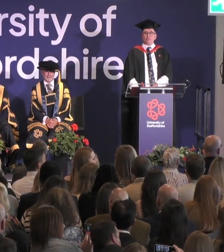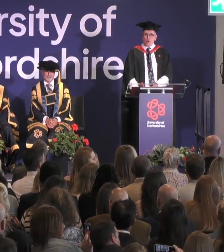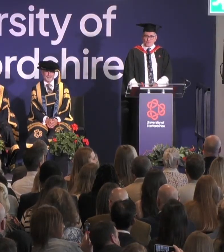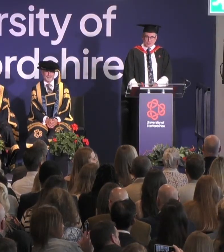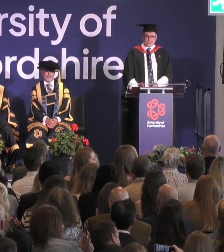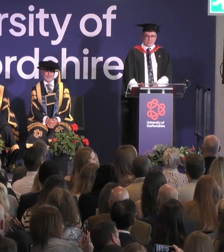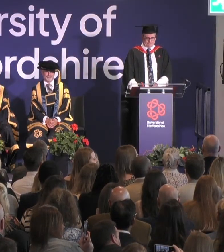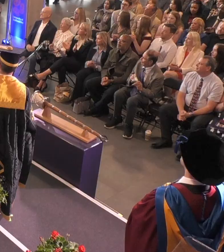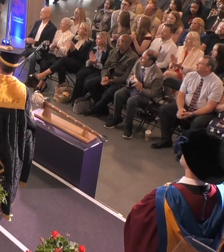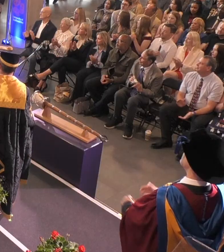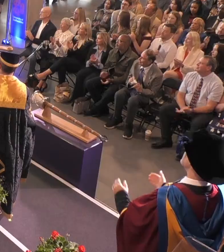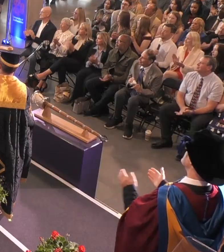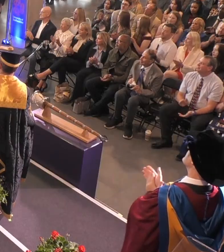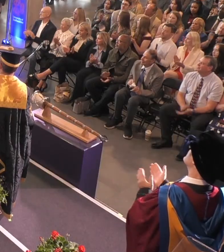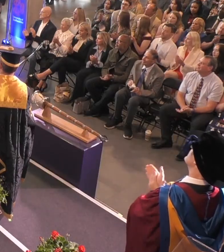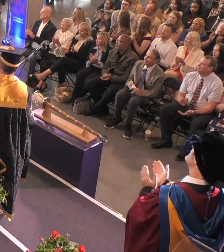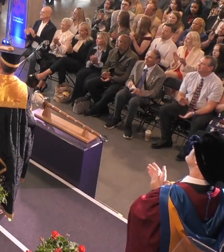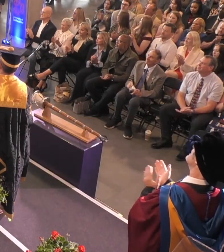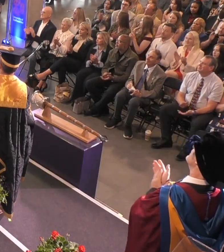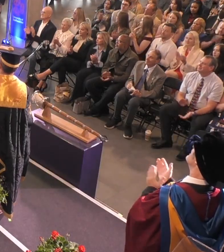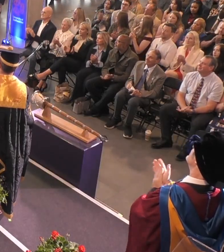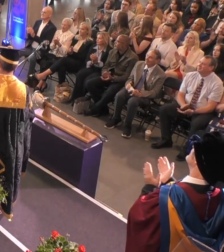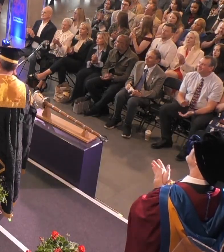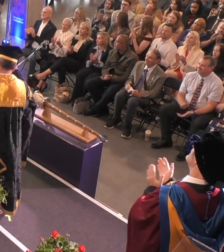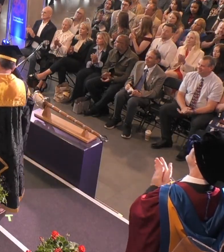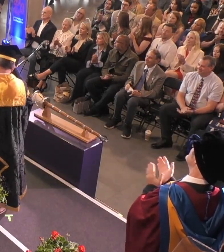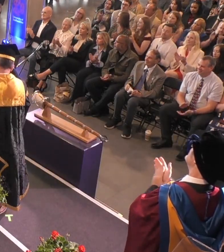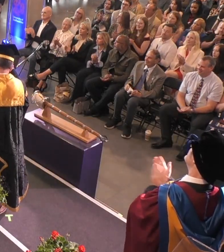Harry Moffat.